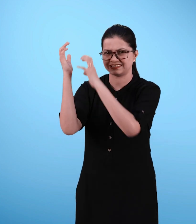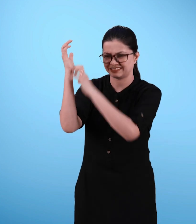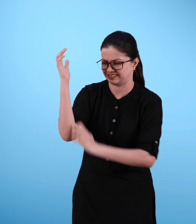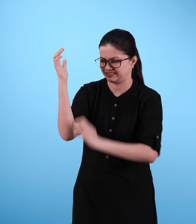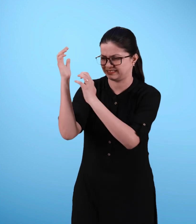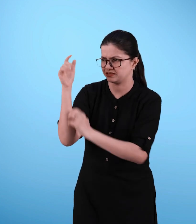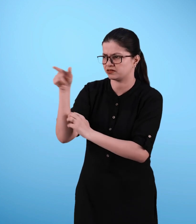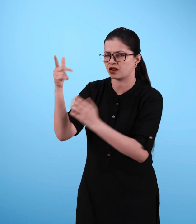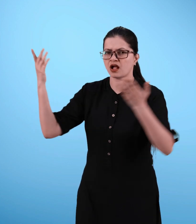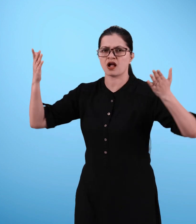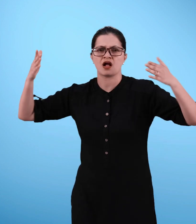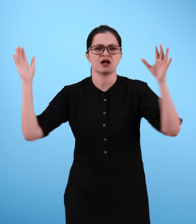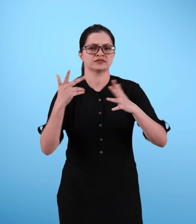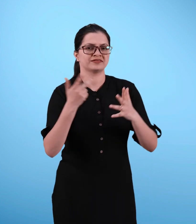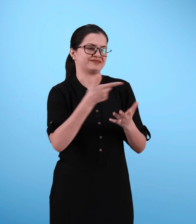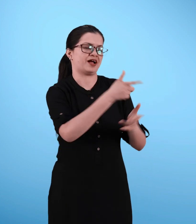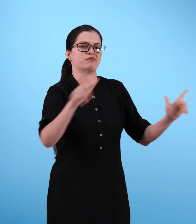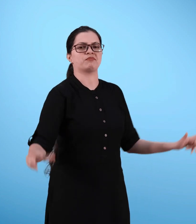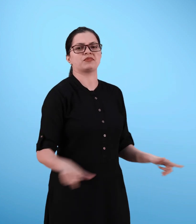fibers obtained from plants.